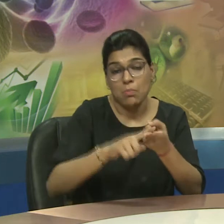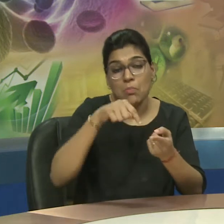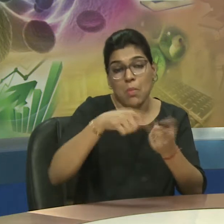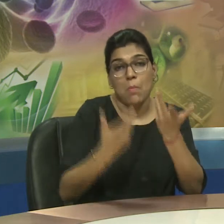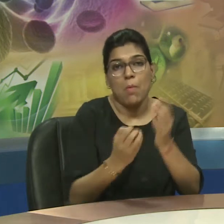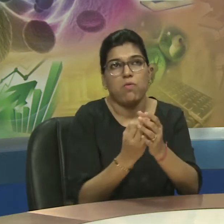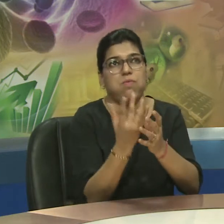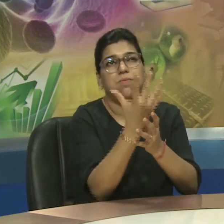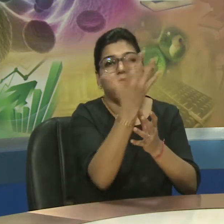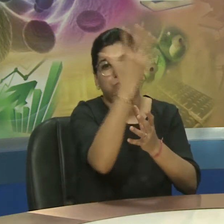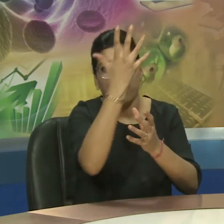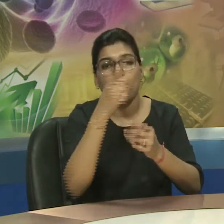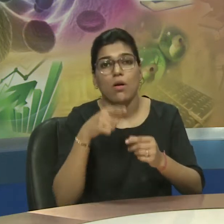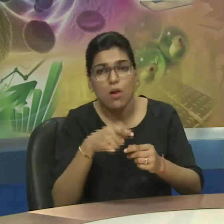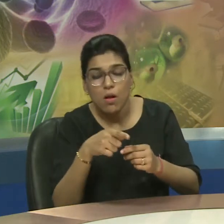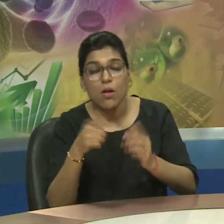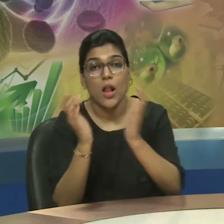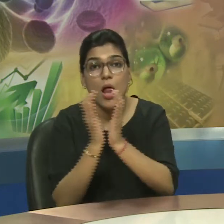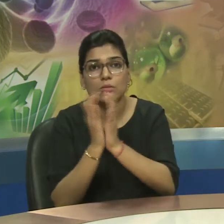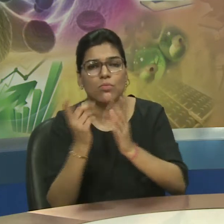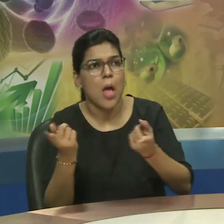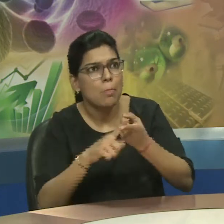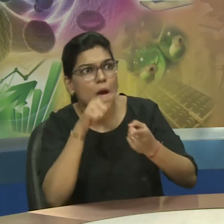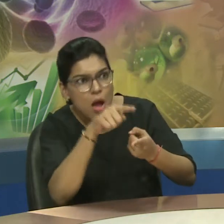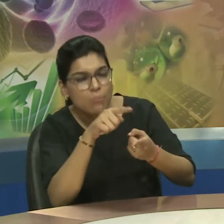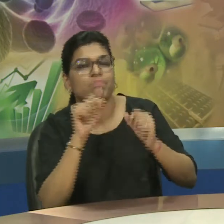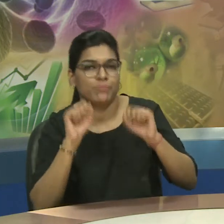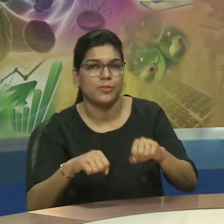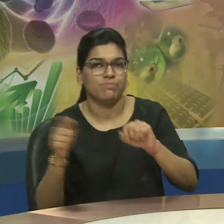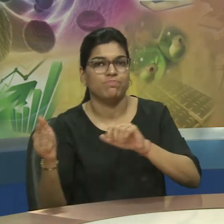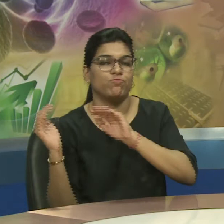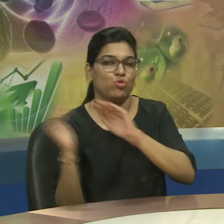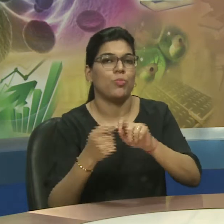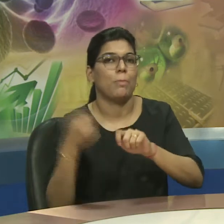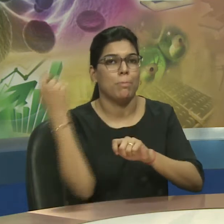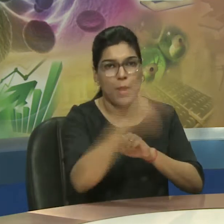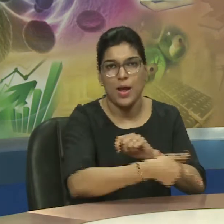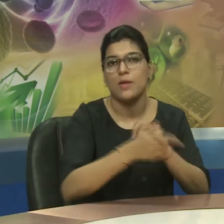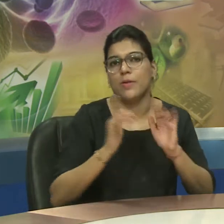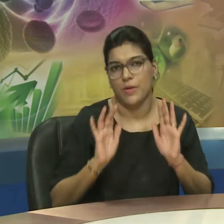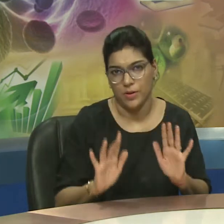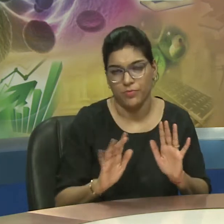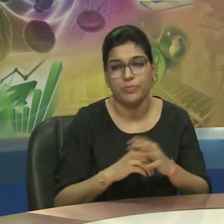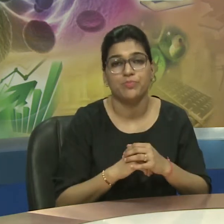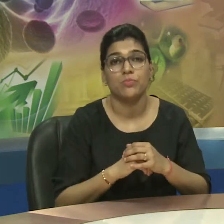it against loss on account of